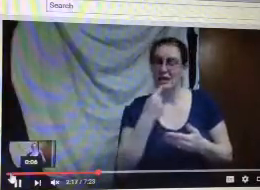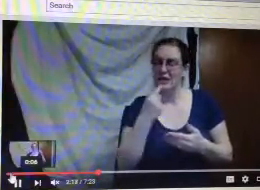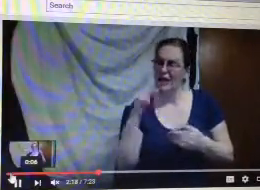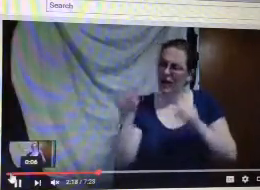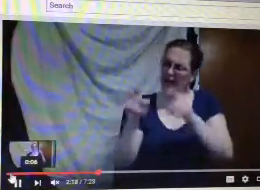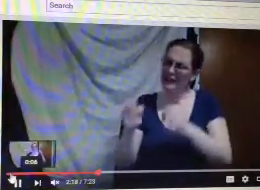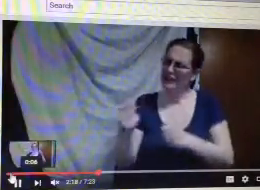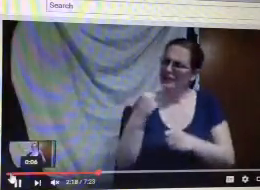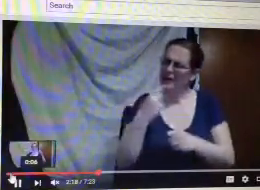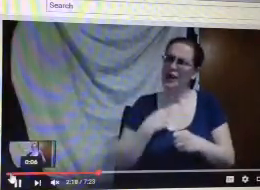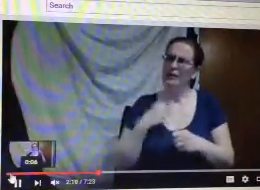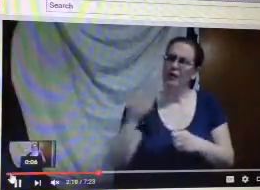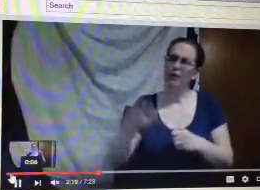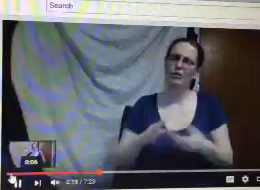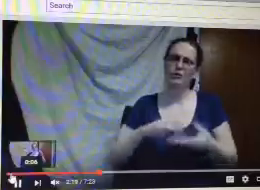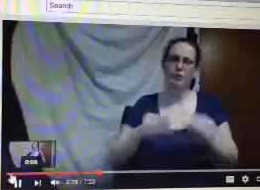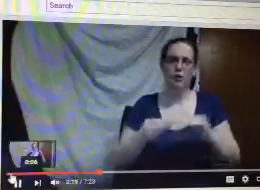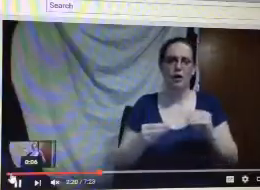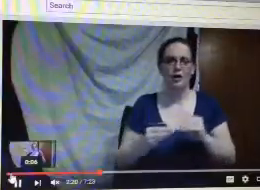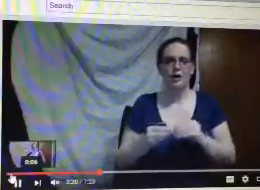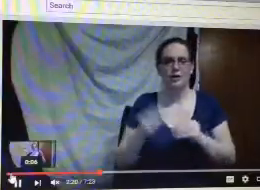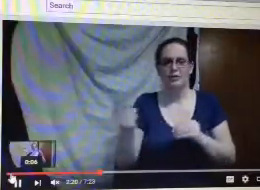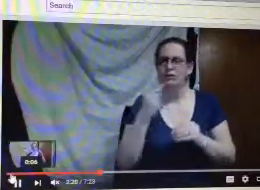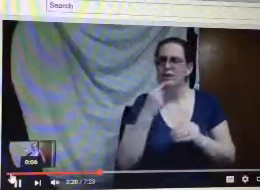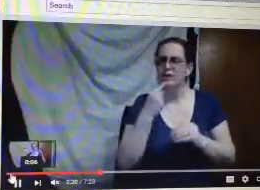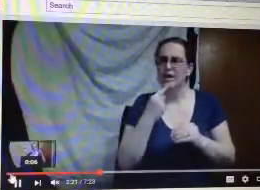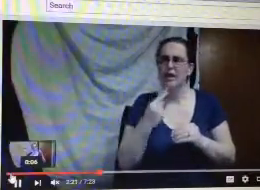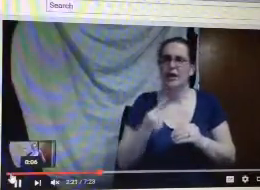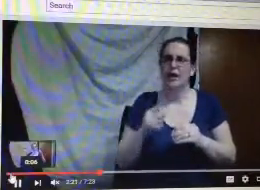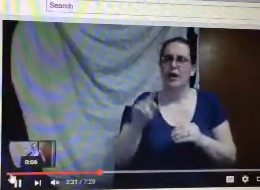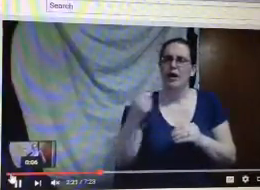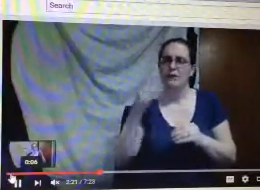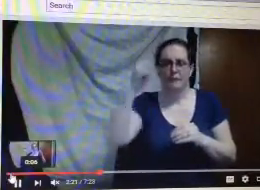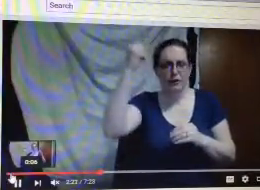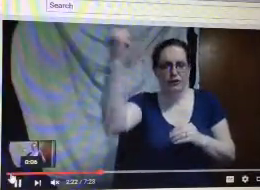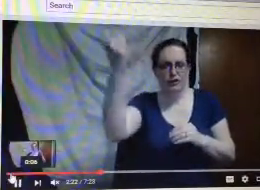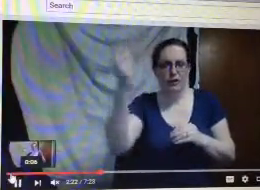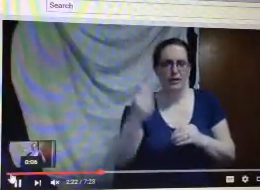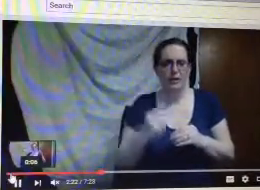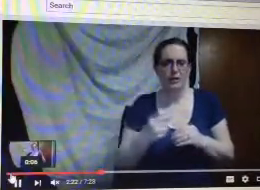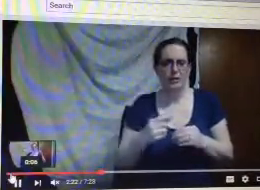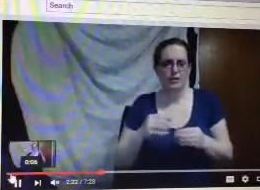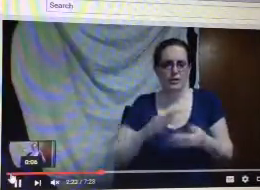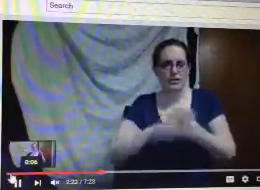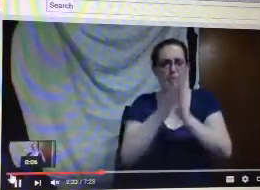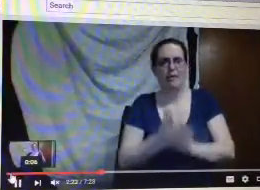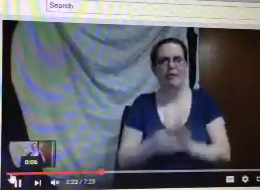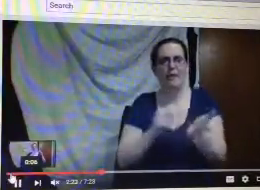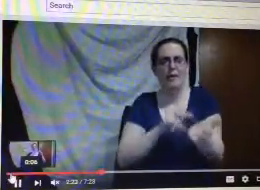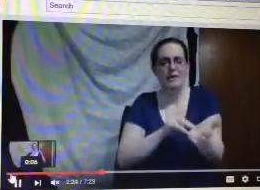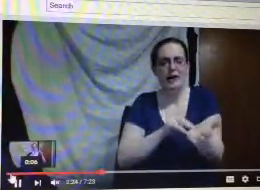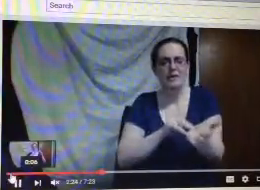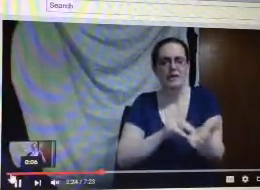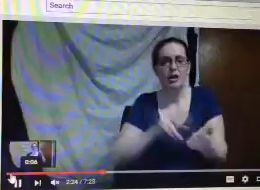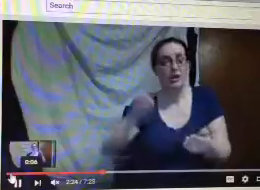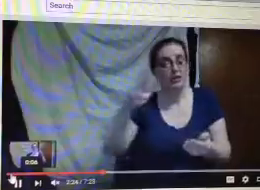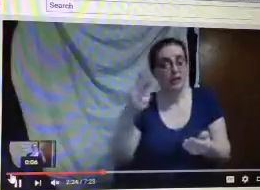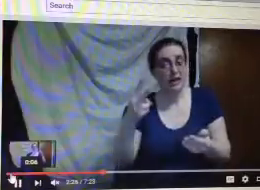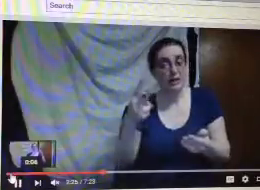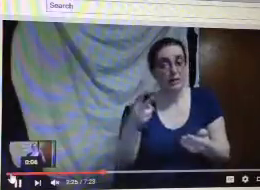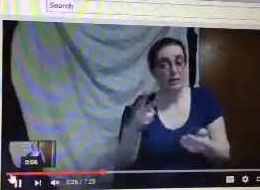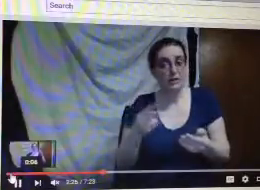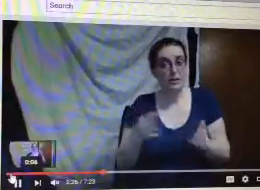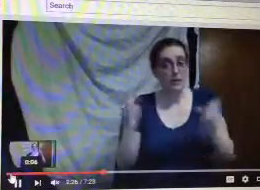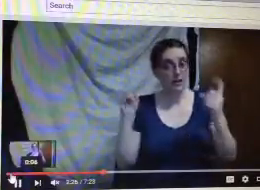sweet face. And I asked her to tell me the story. And she said what her dreams were. And she